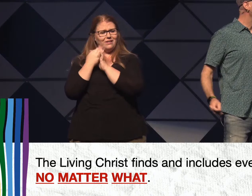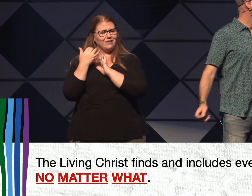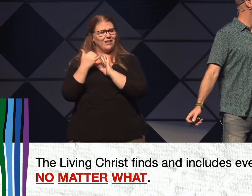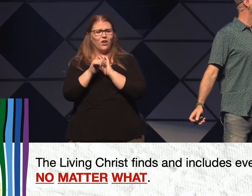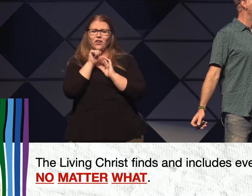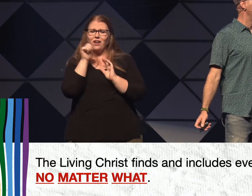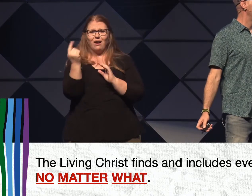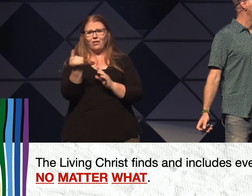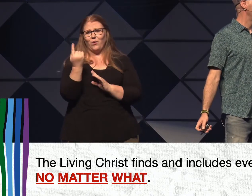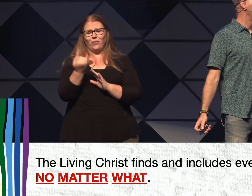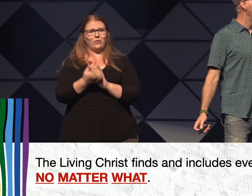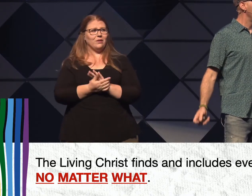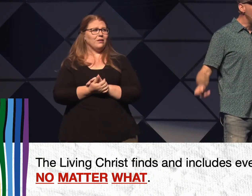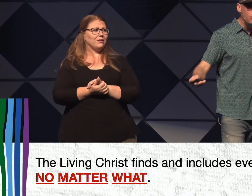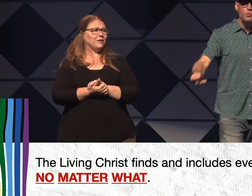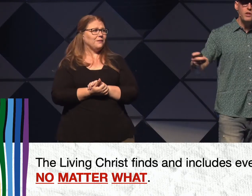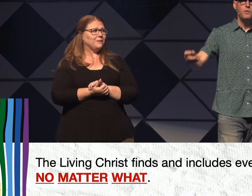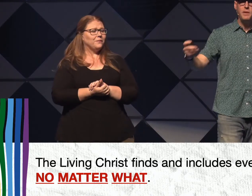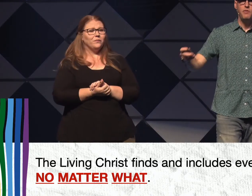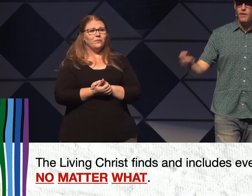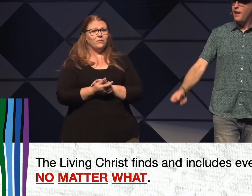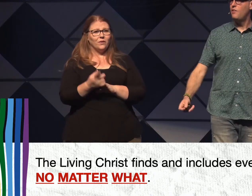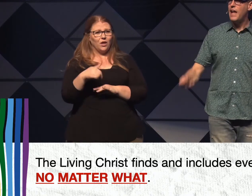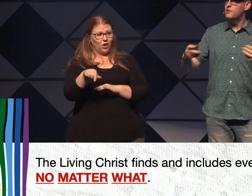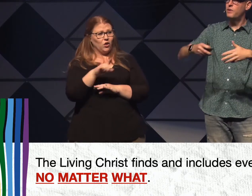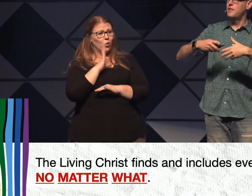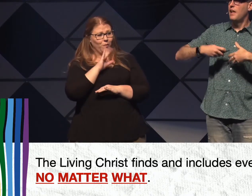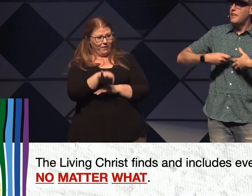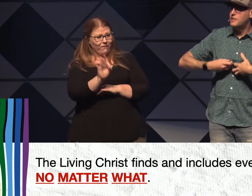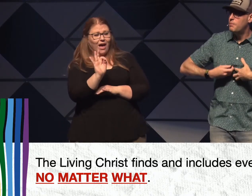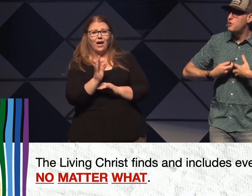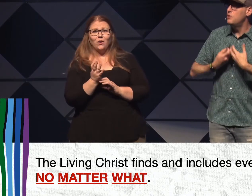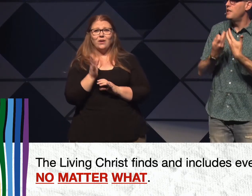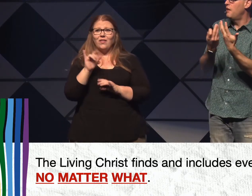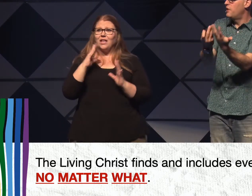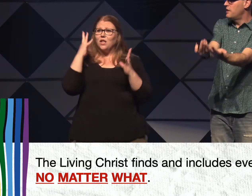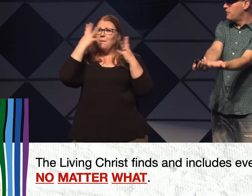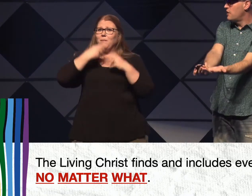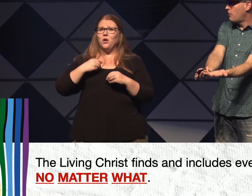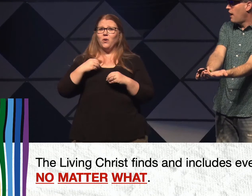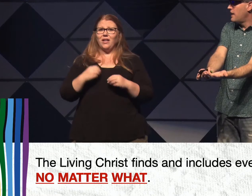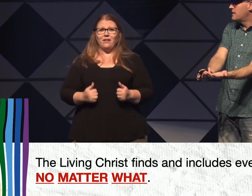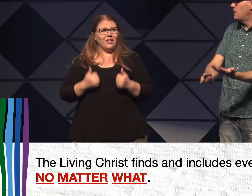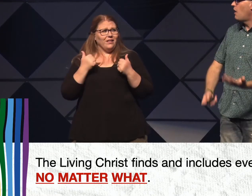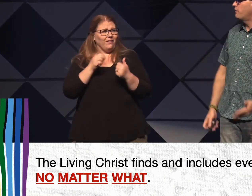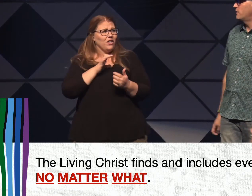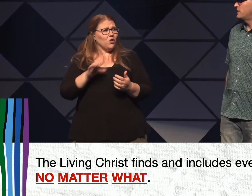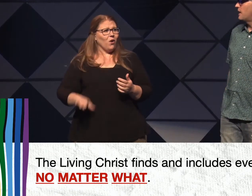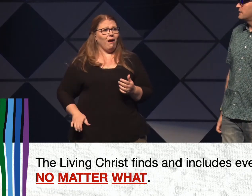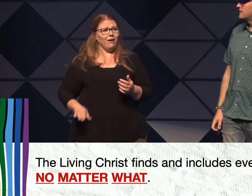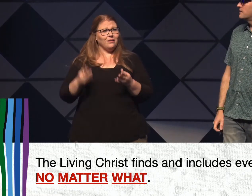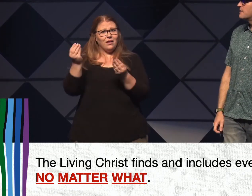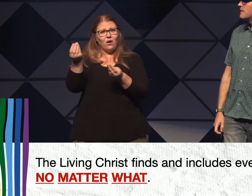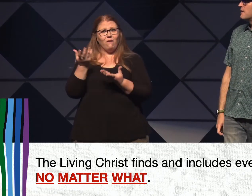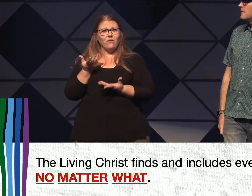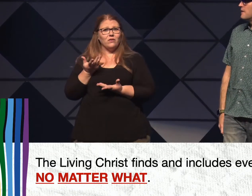You're not alone. You will be found. That's the beauty of the living Christ that offers